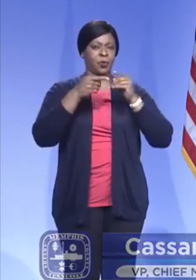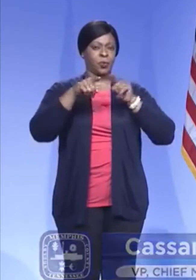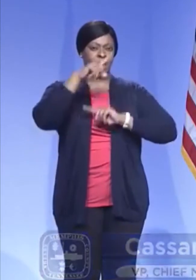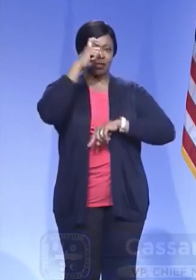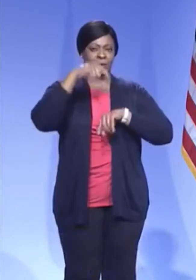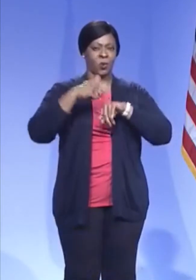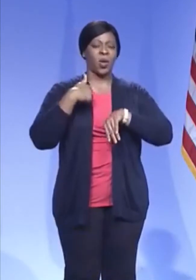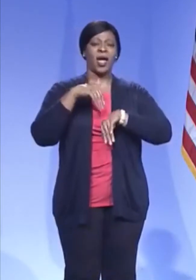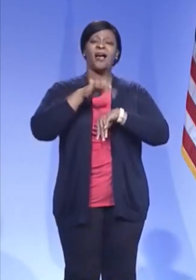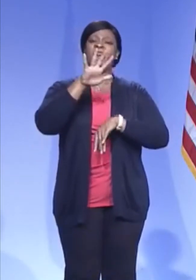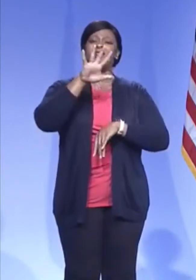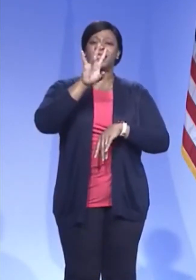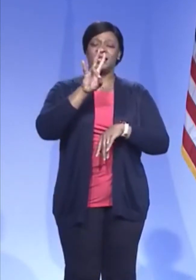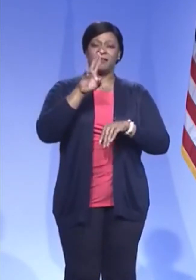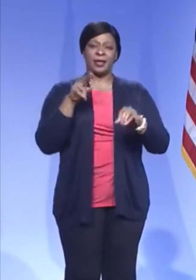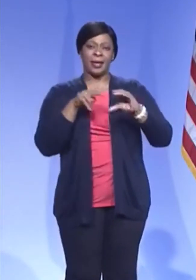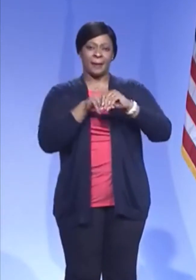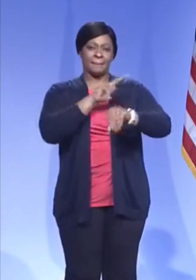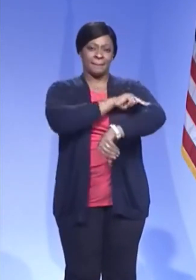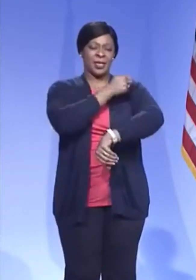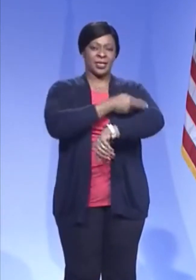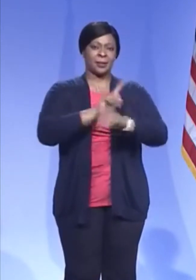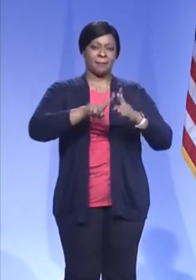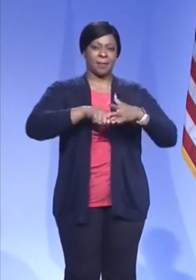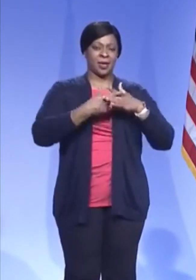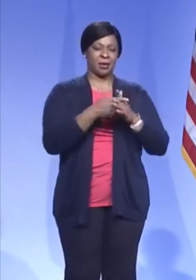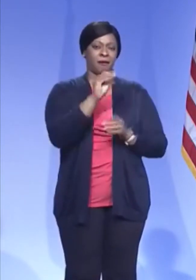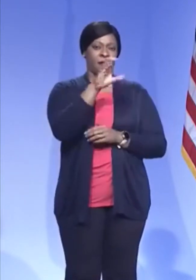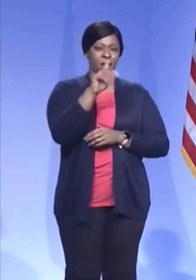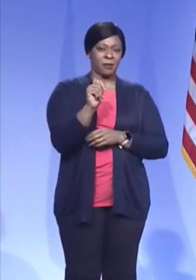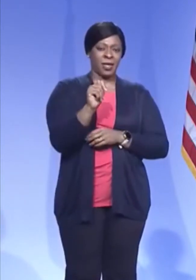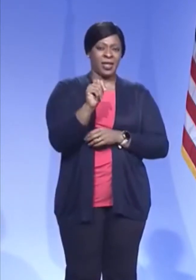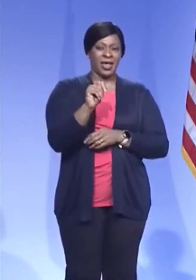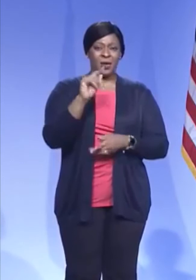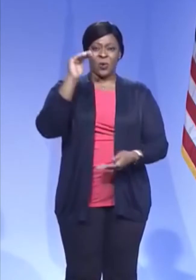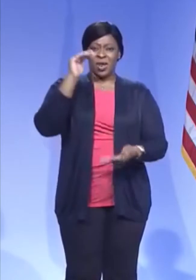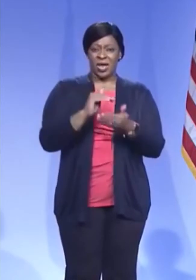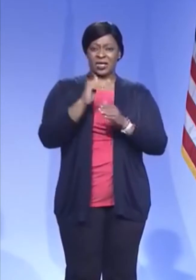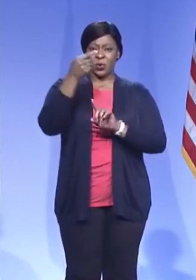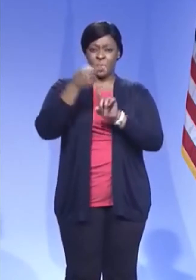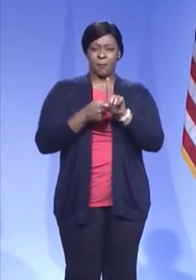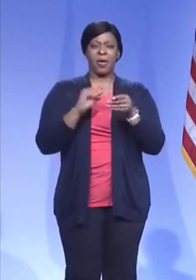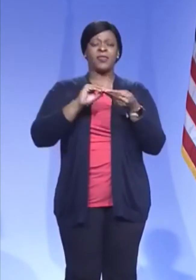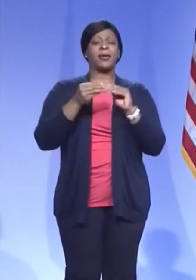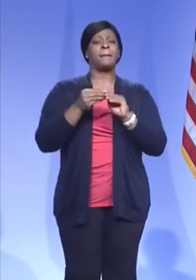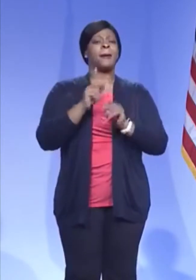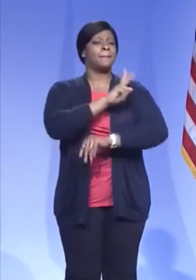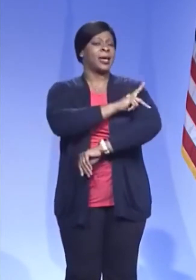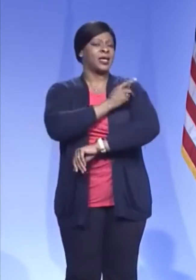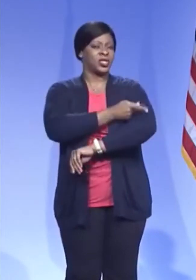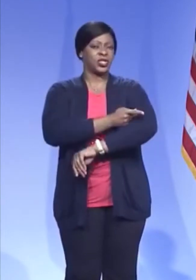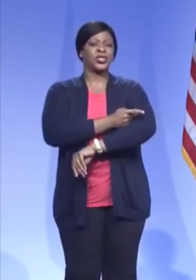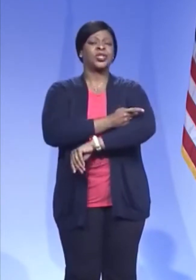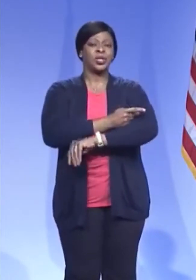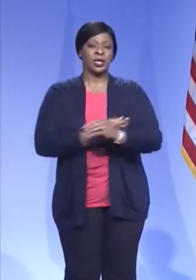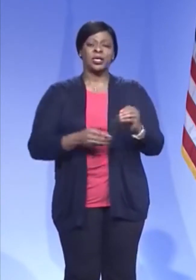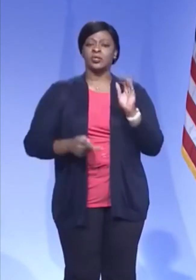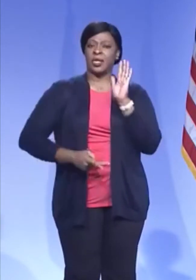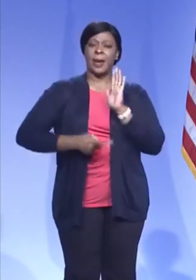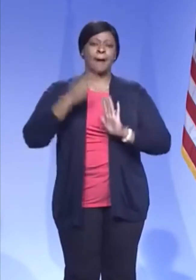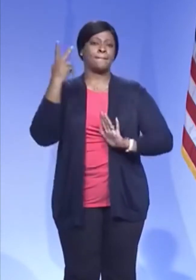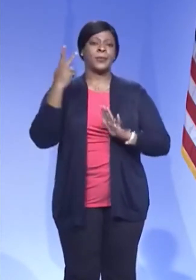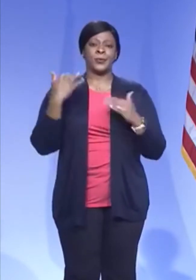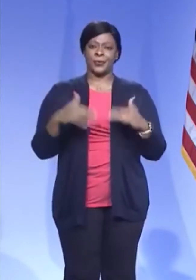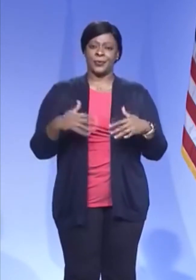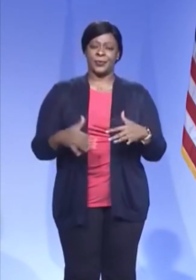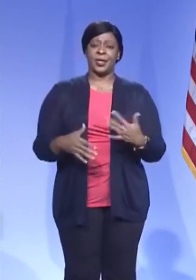at 57 inpatients at the beginning of October. In less than a month, the number of patients has more than doubled.